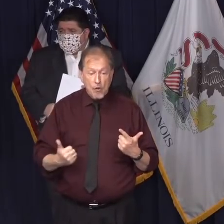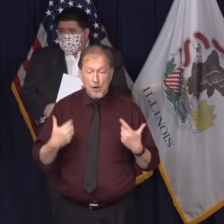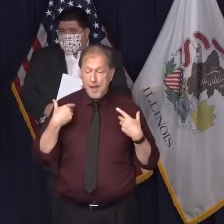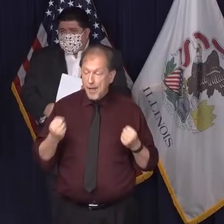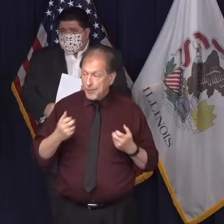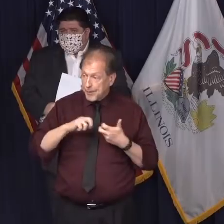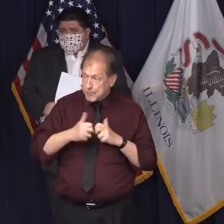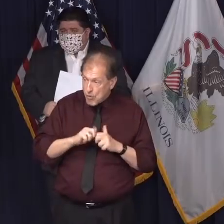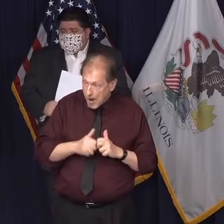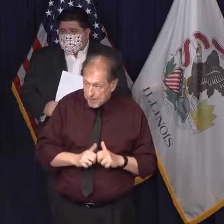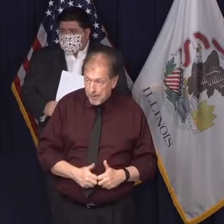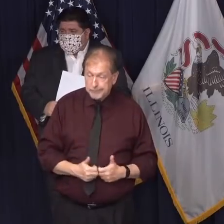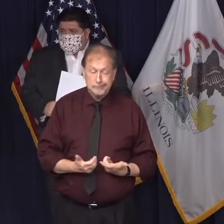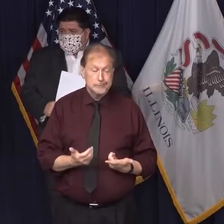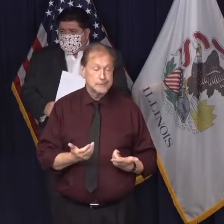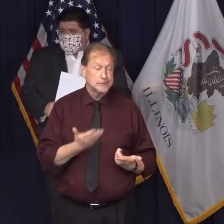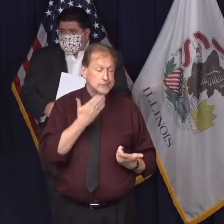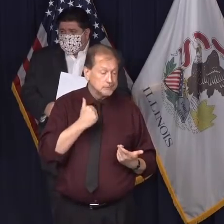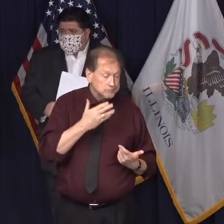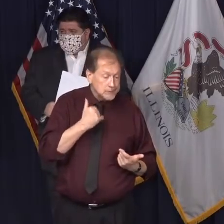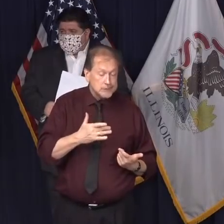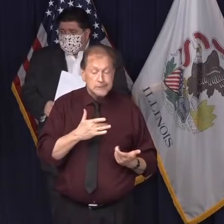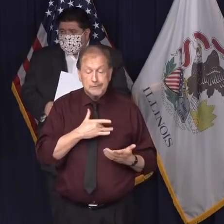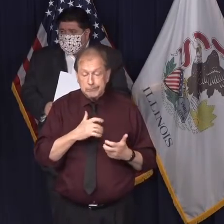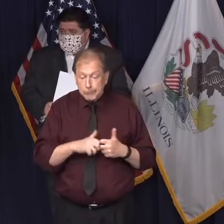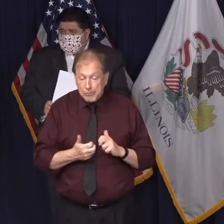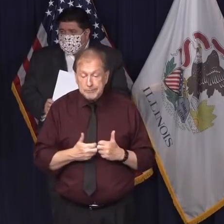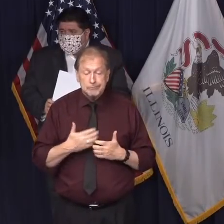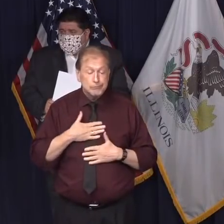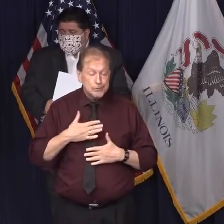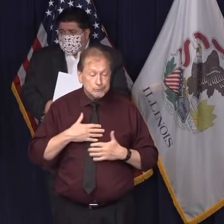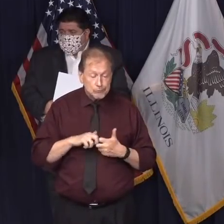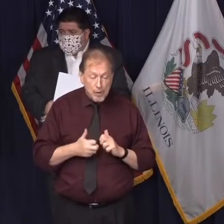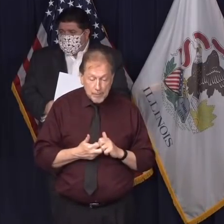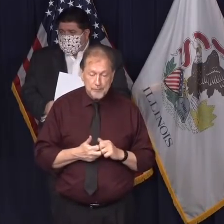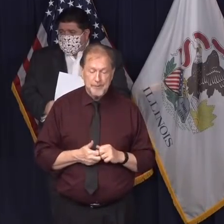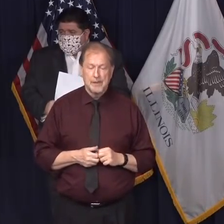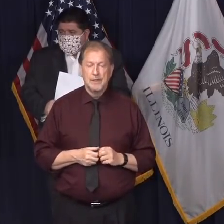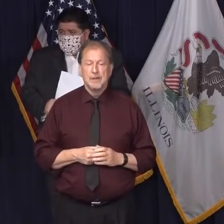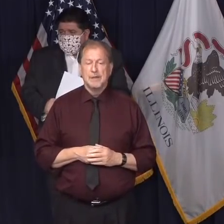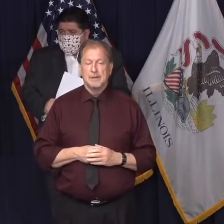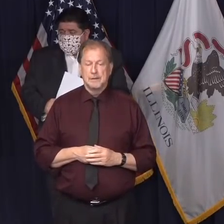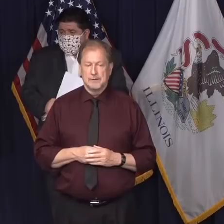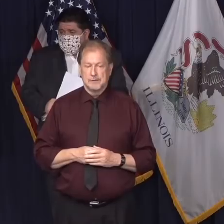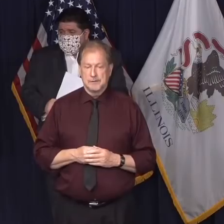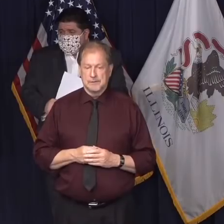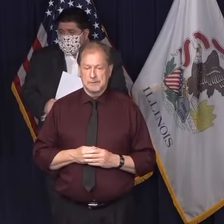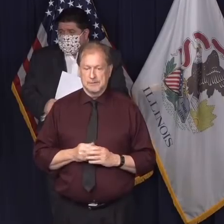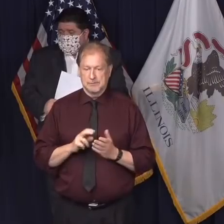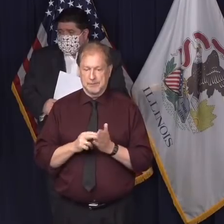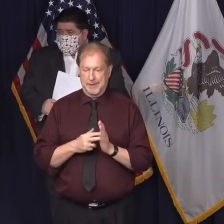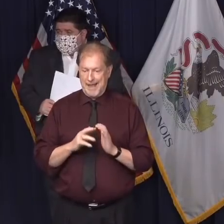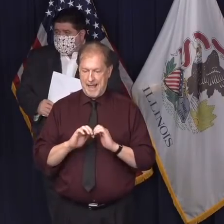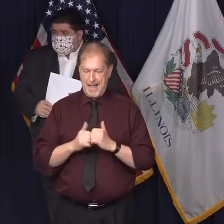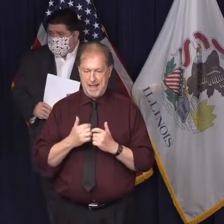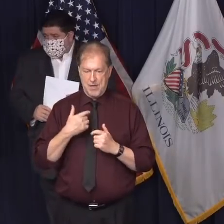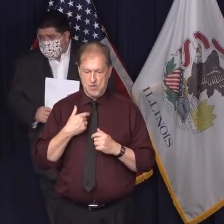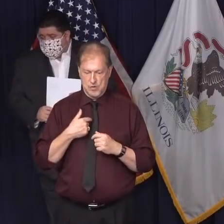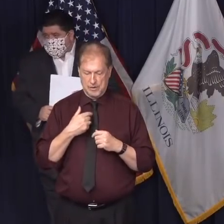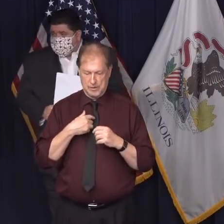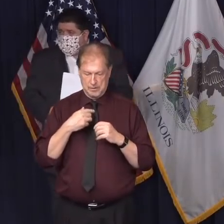multiple comorbidities, it's really hard. I don't think there are any